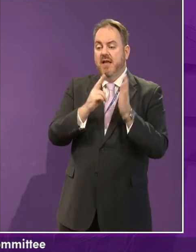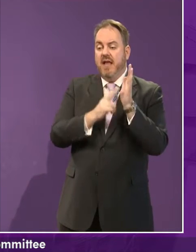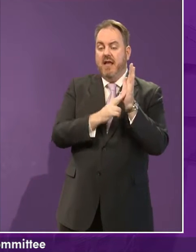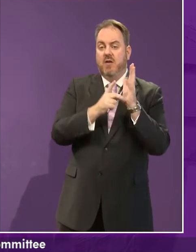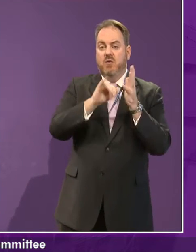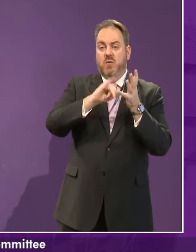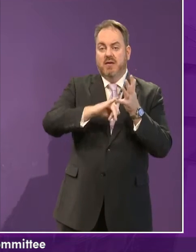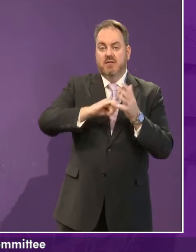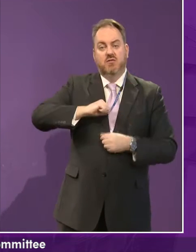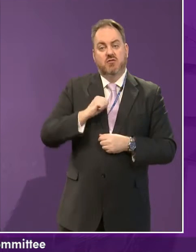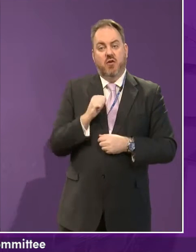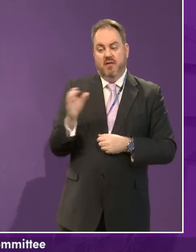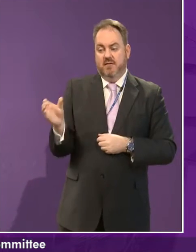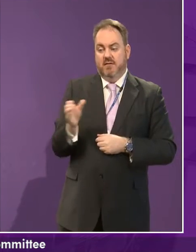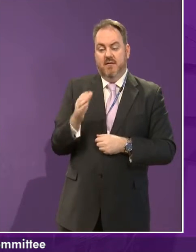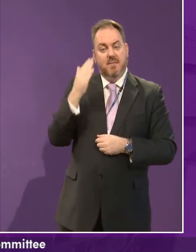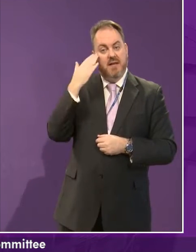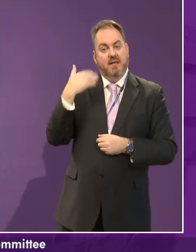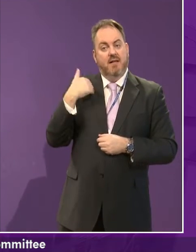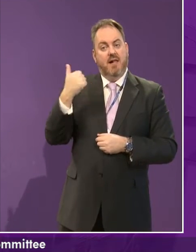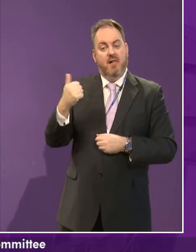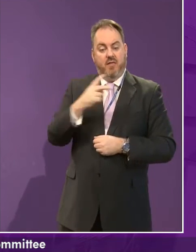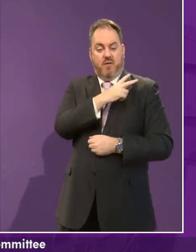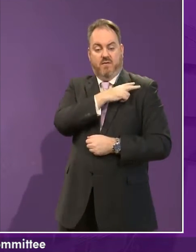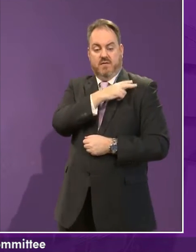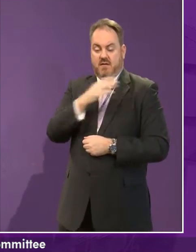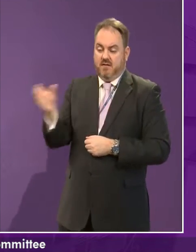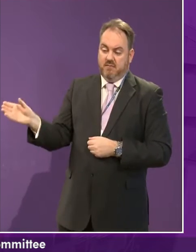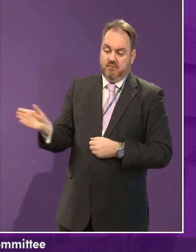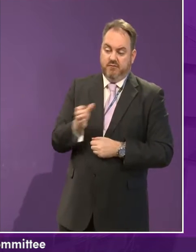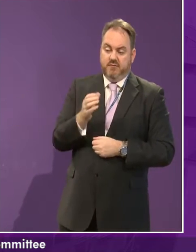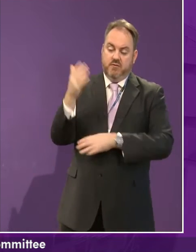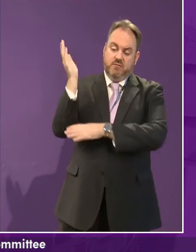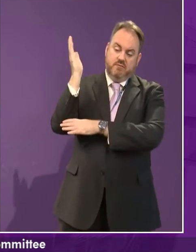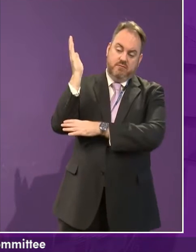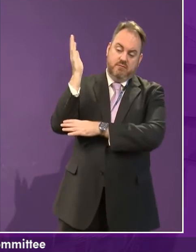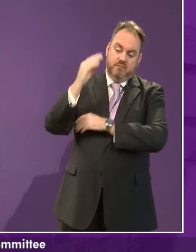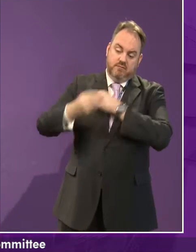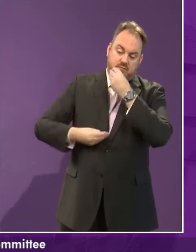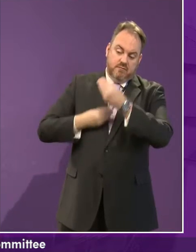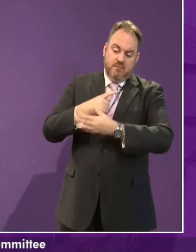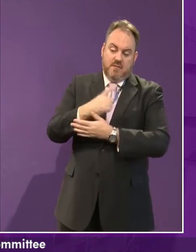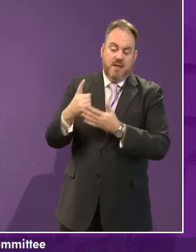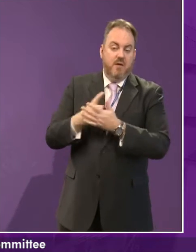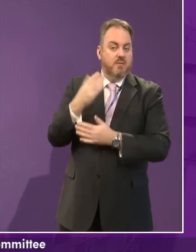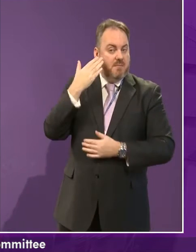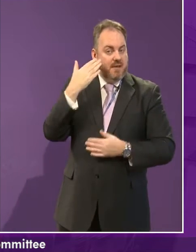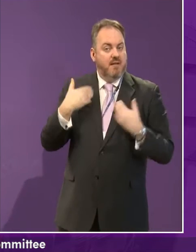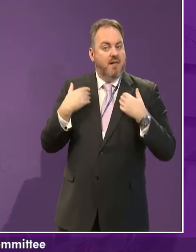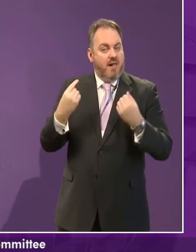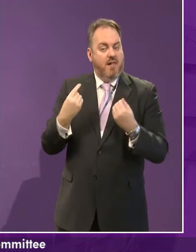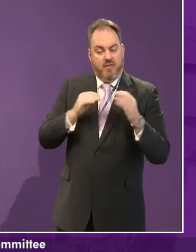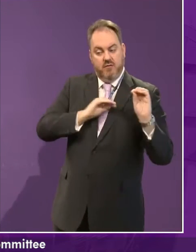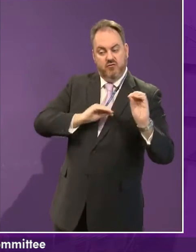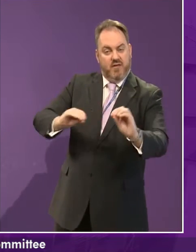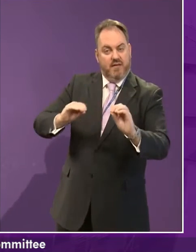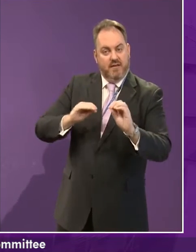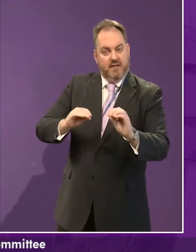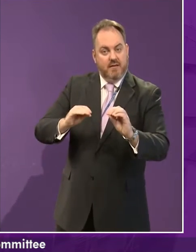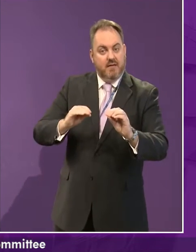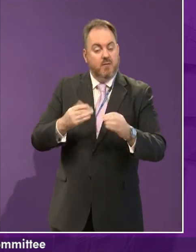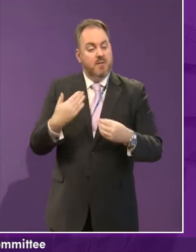mental health officer in this year to give mental health training. We've had